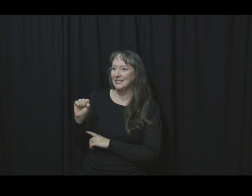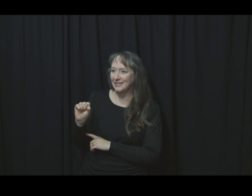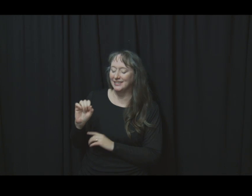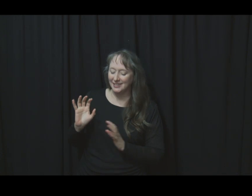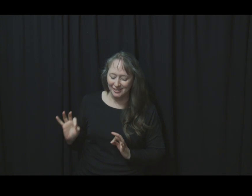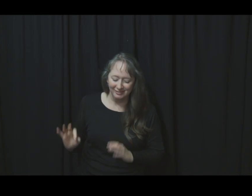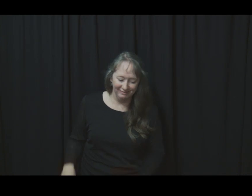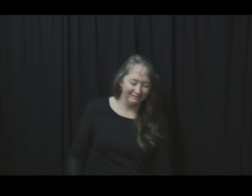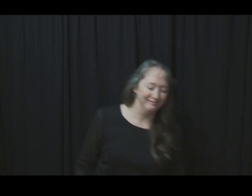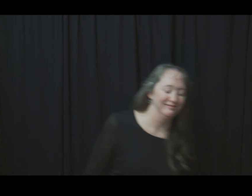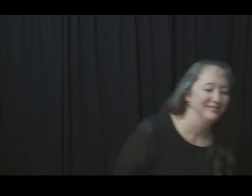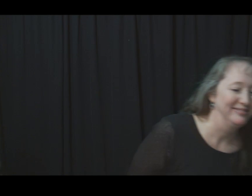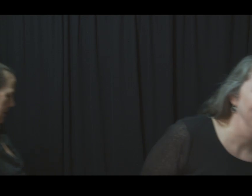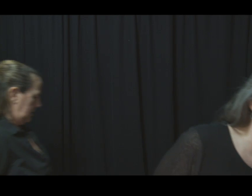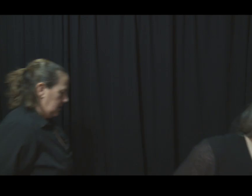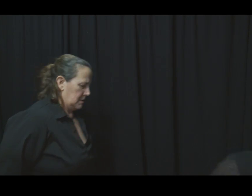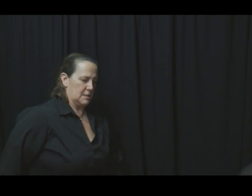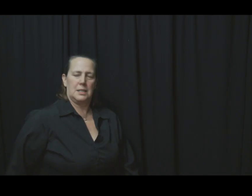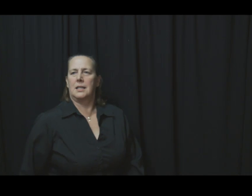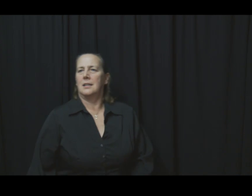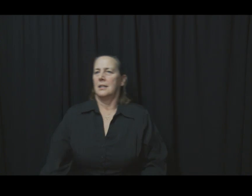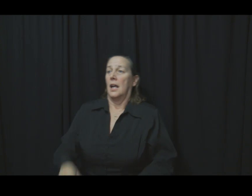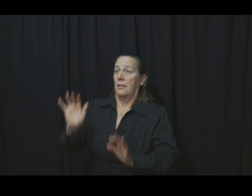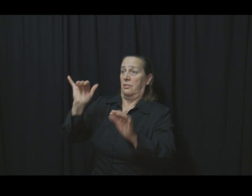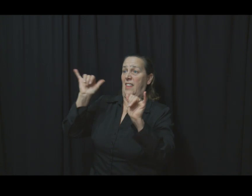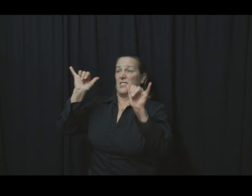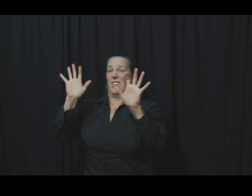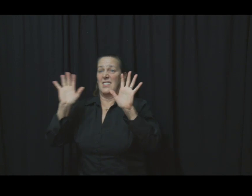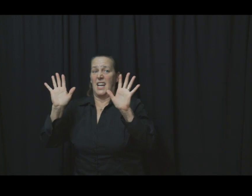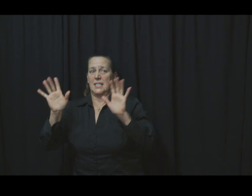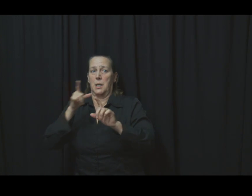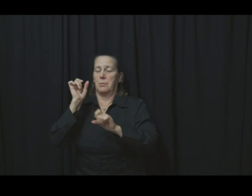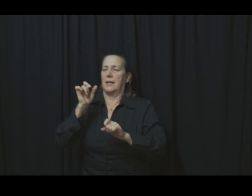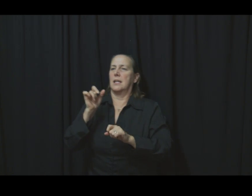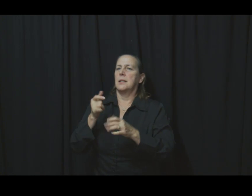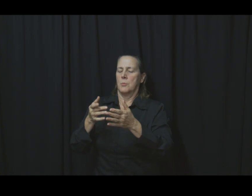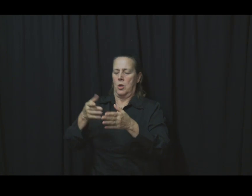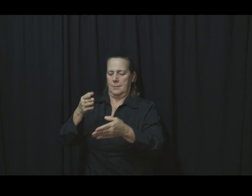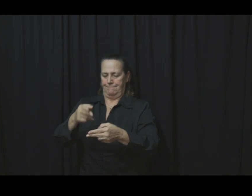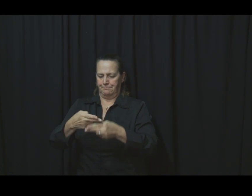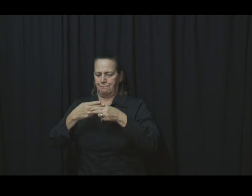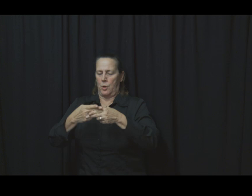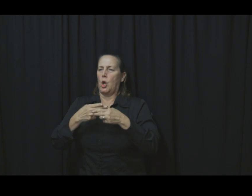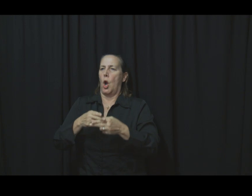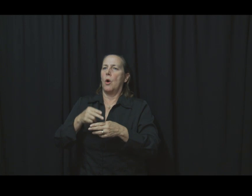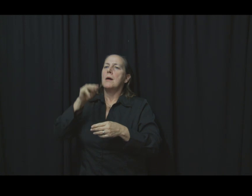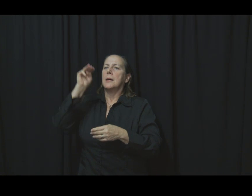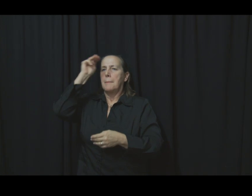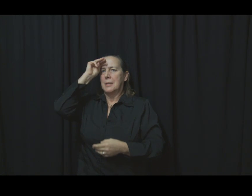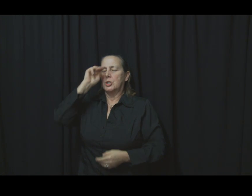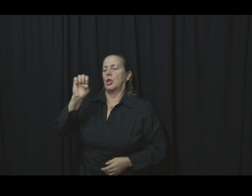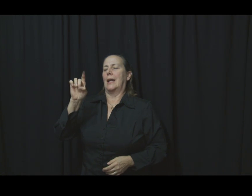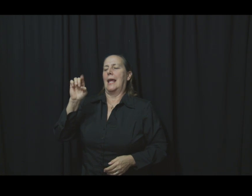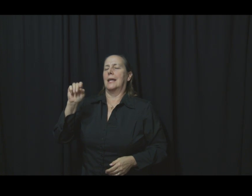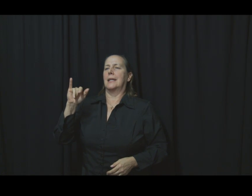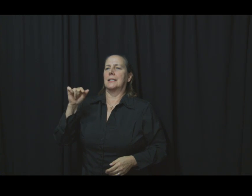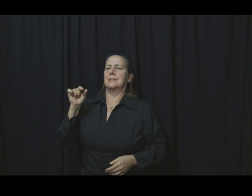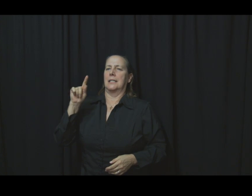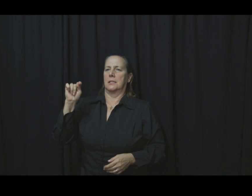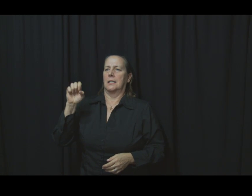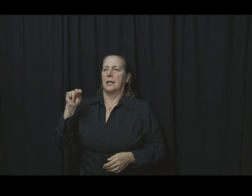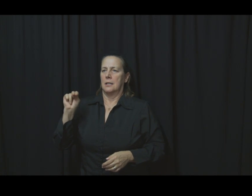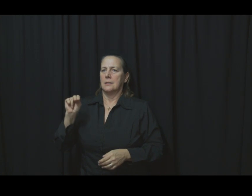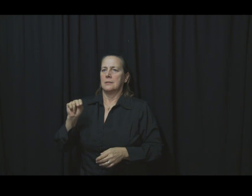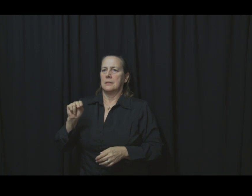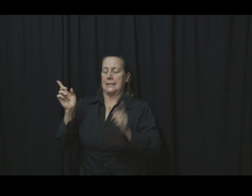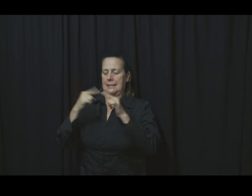call the words of Eddington, who said, if you have a theory that disagrees with Isaac Newton, that's a great theory. If you have a theory that disagrees